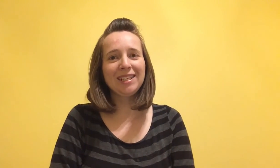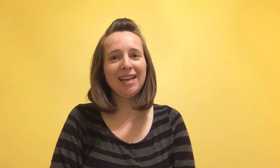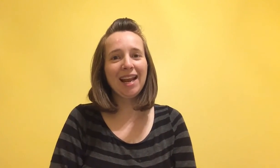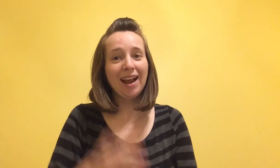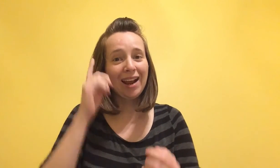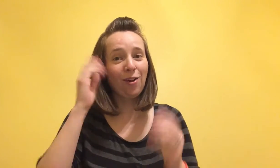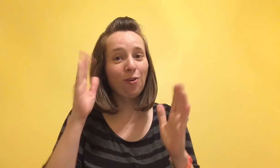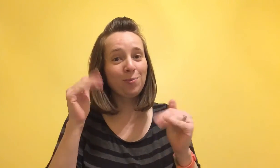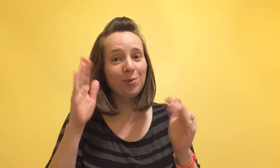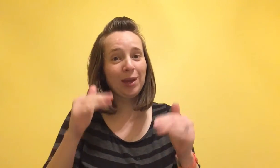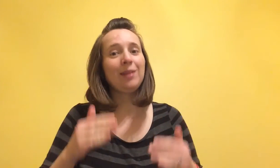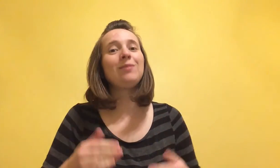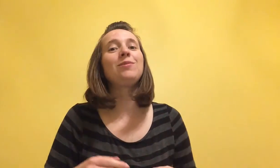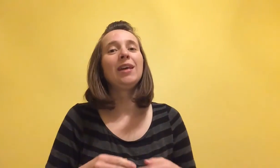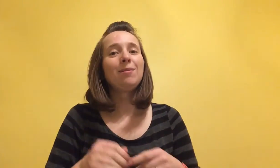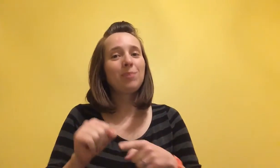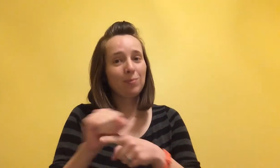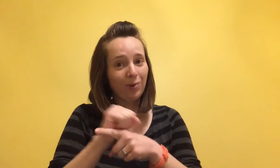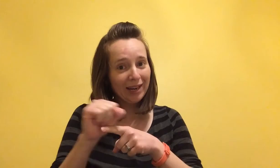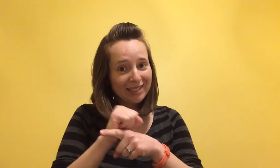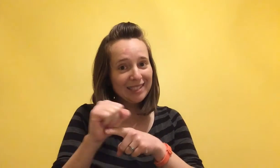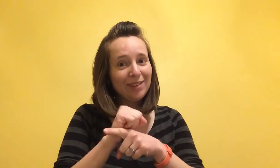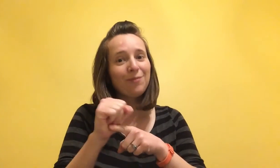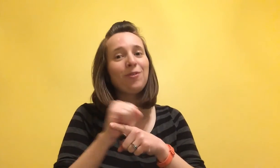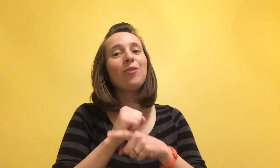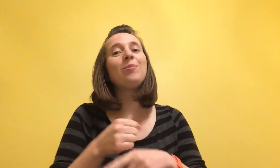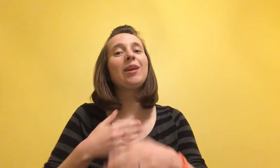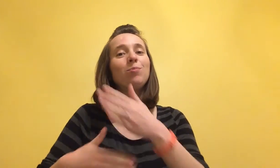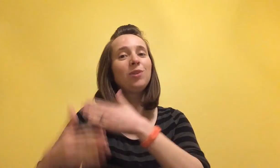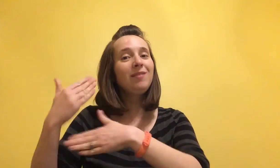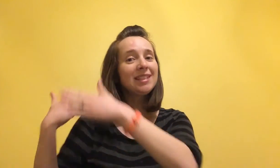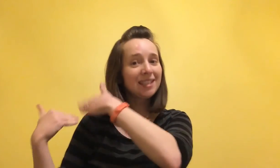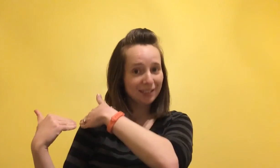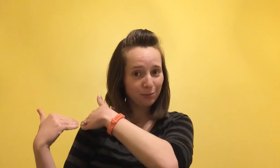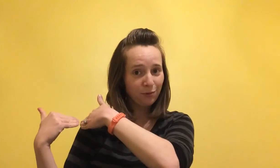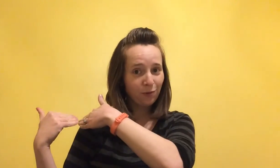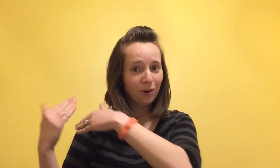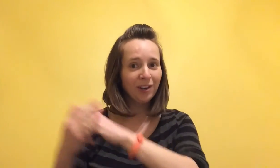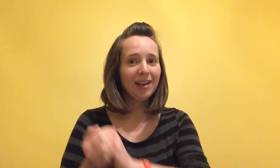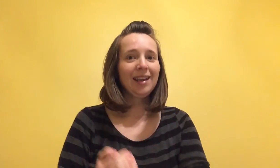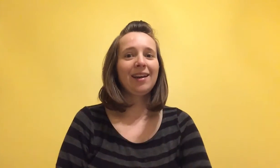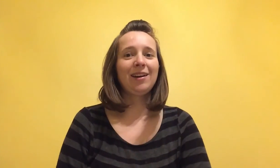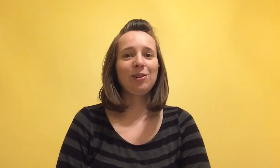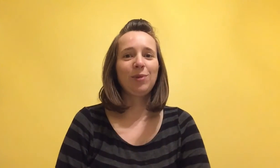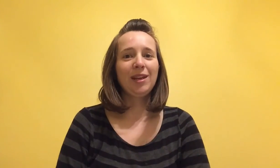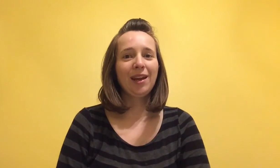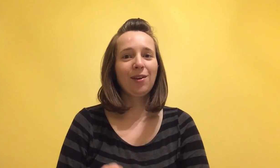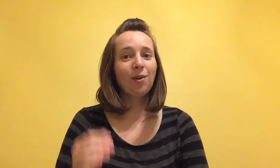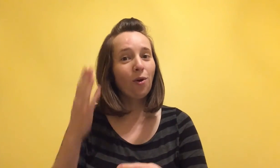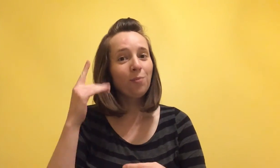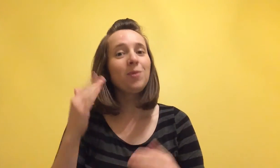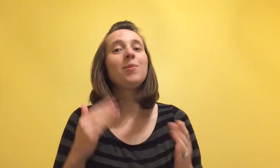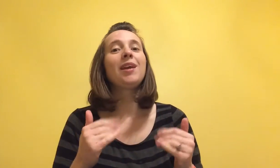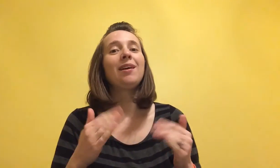today. I hope you have been practicing from like previous lessons before. And I hope you've been